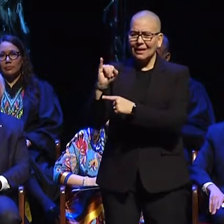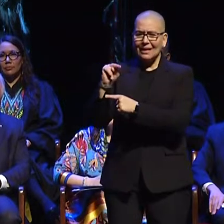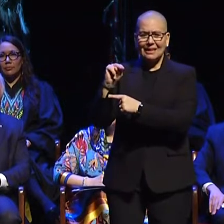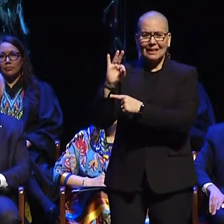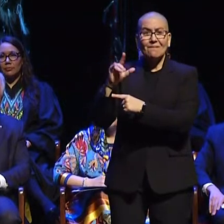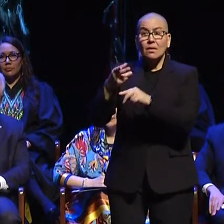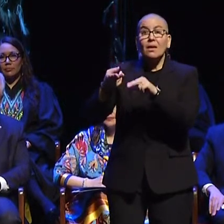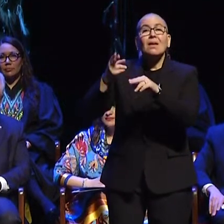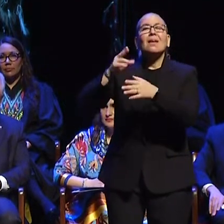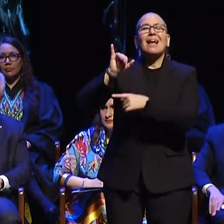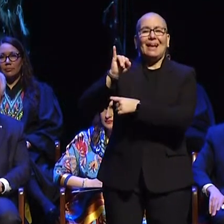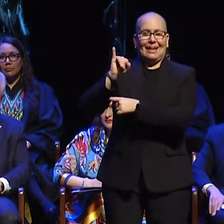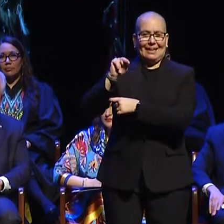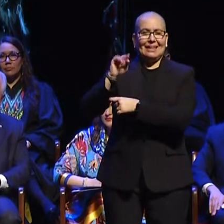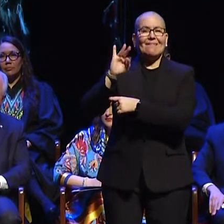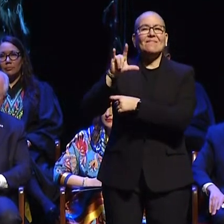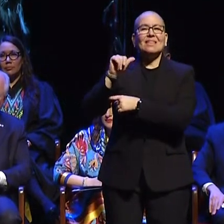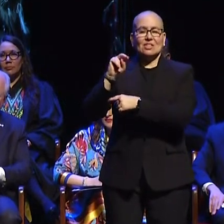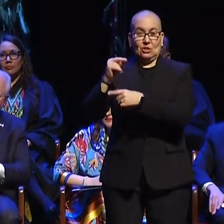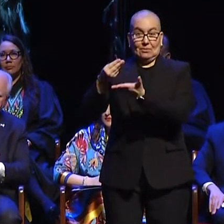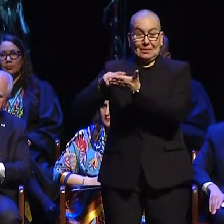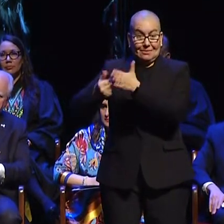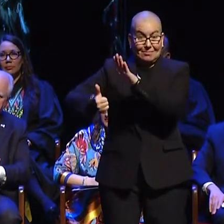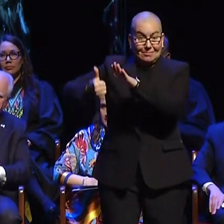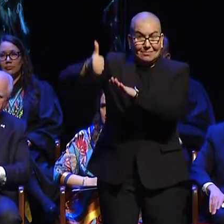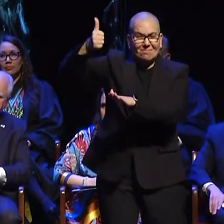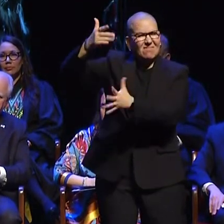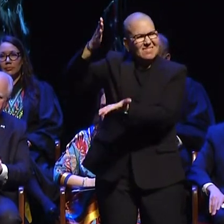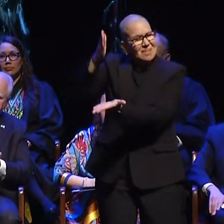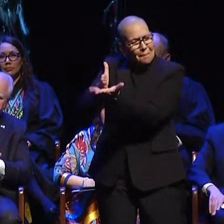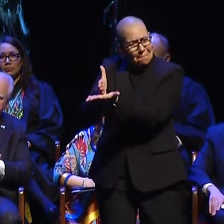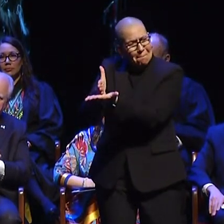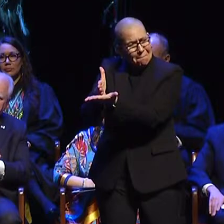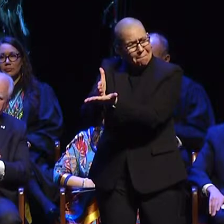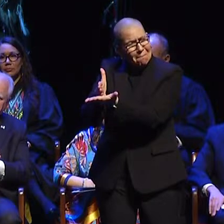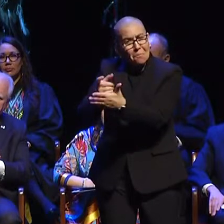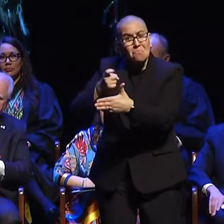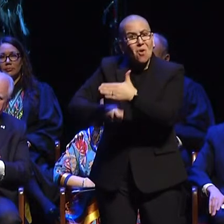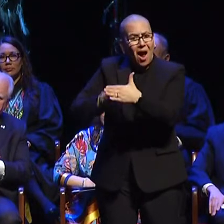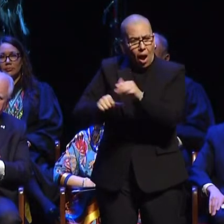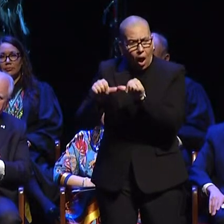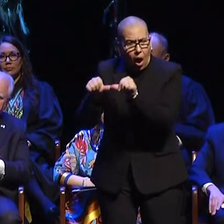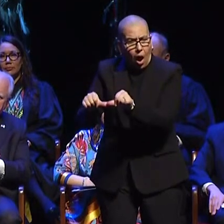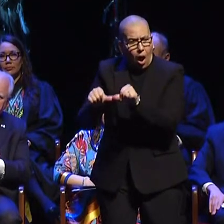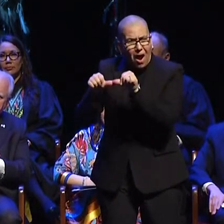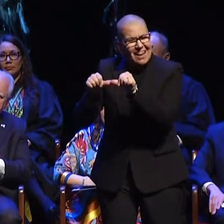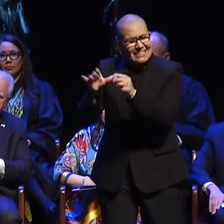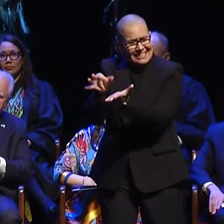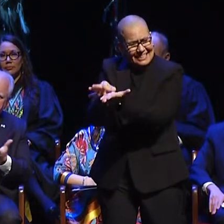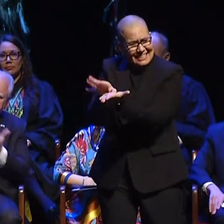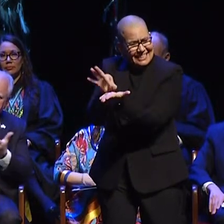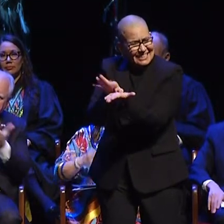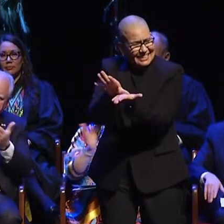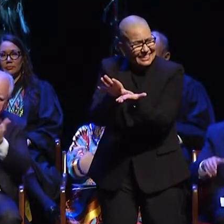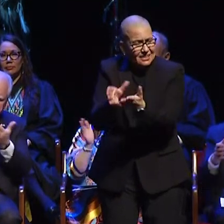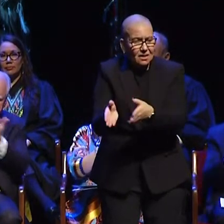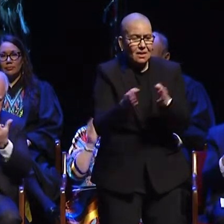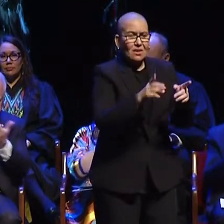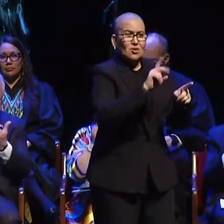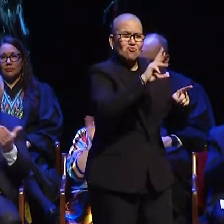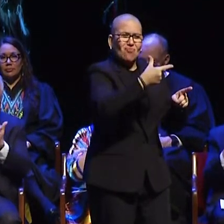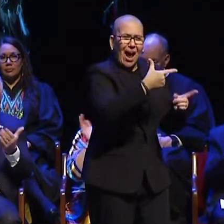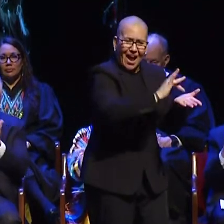stopping price gouging and anti-competitive behavior and unconscionable drug prices and wage theft.